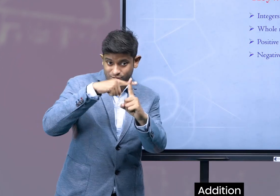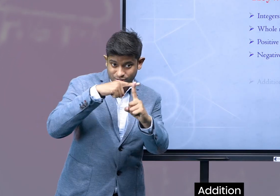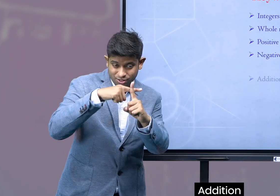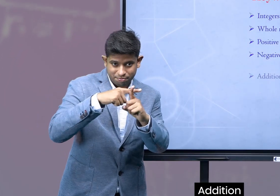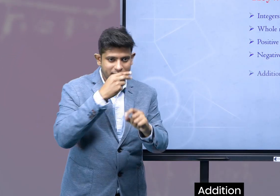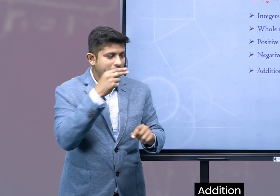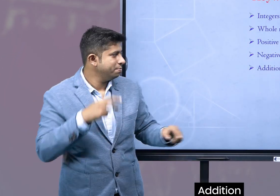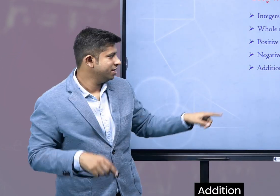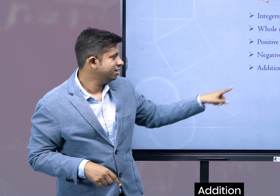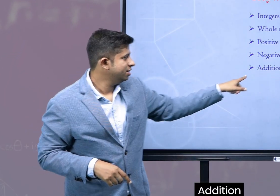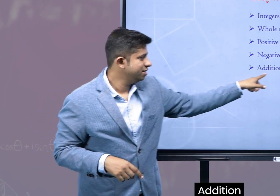addition,